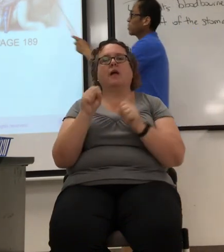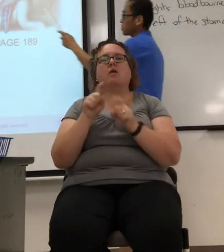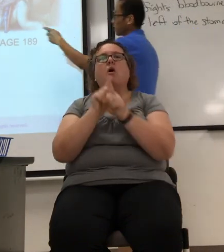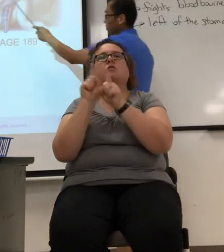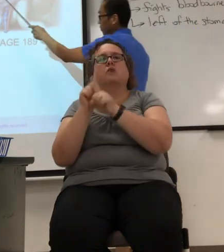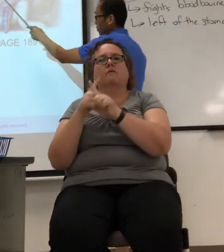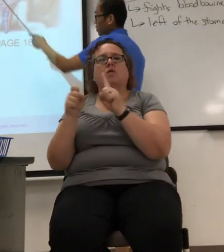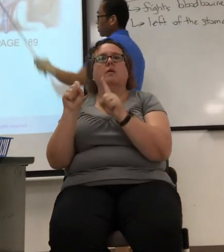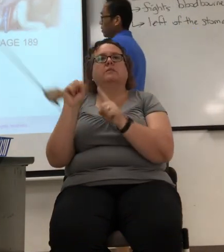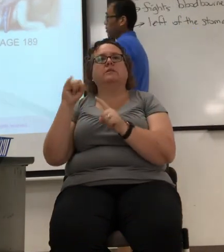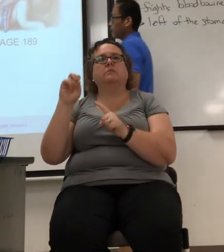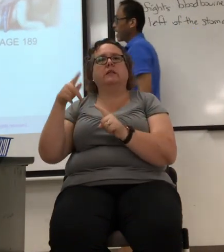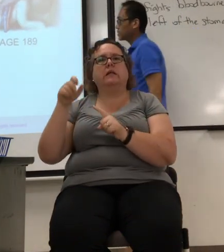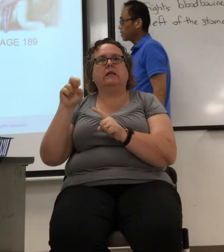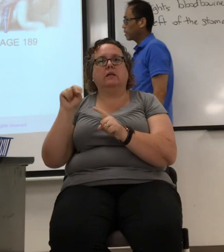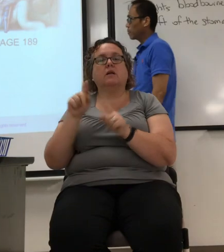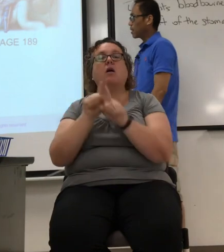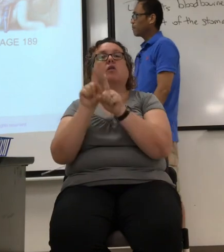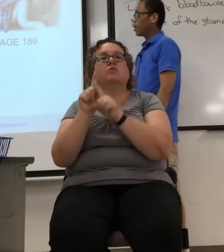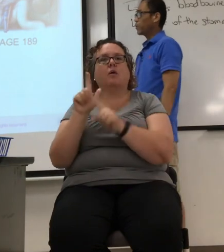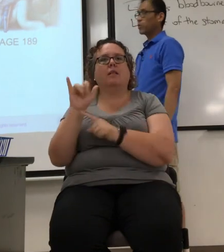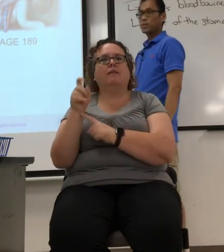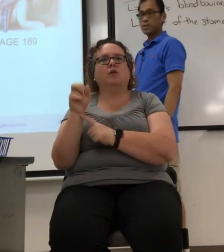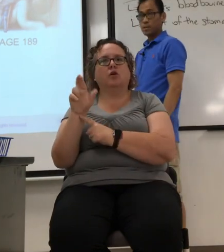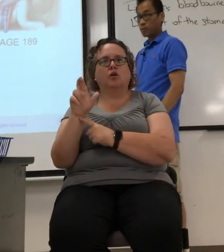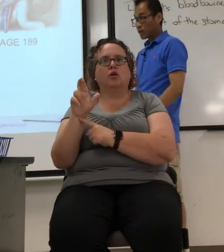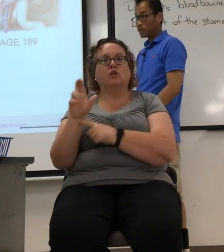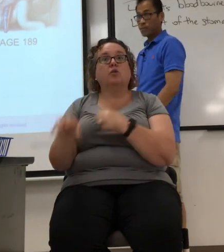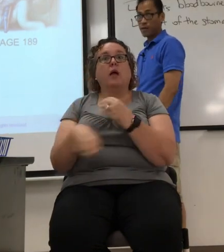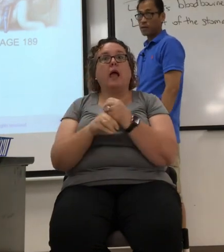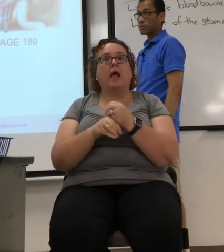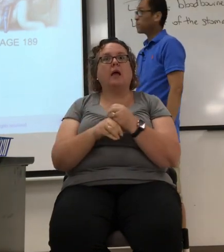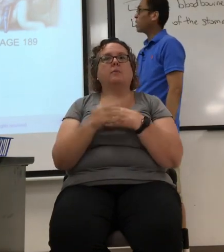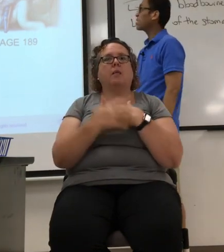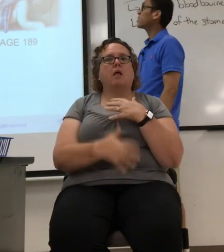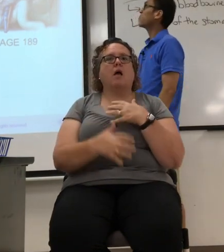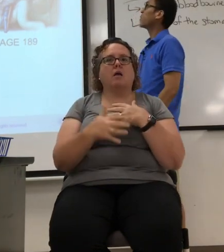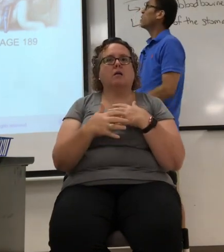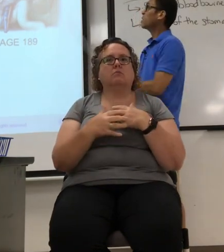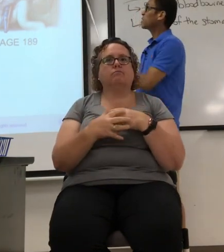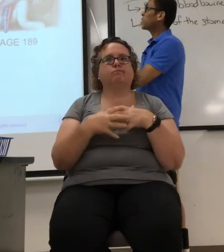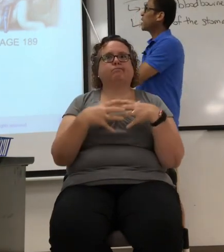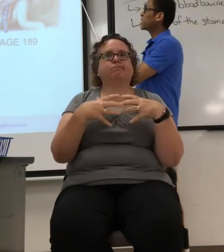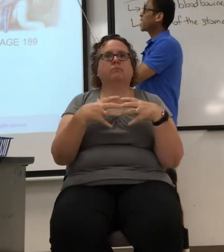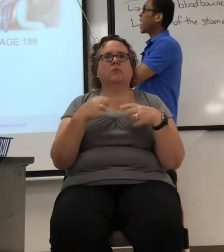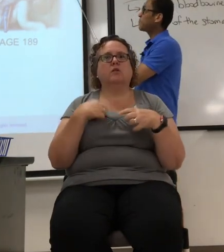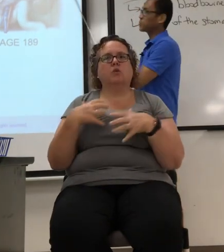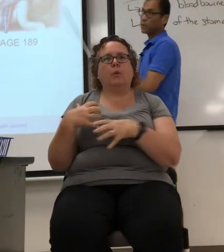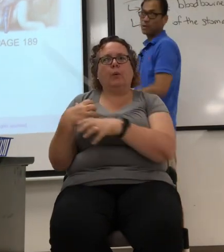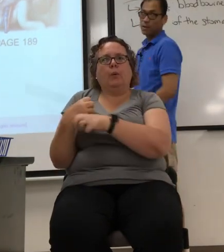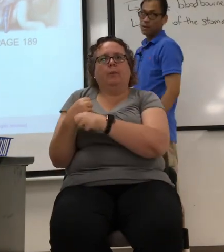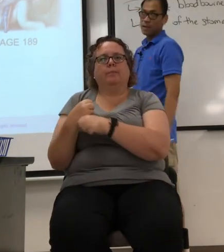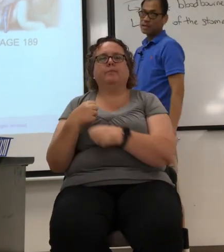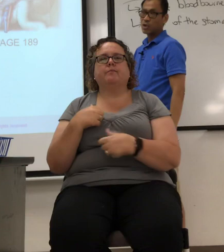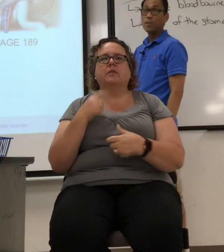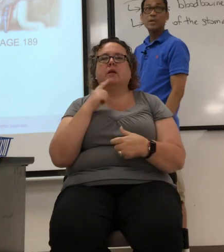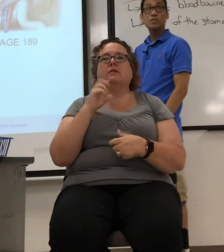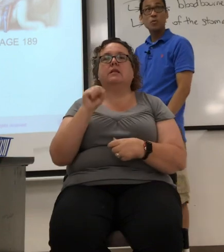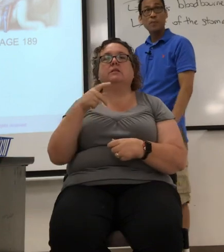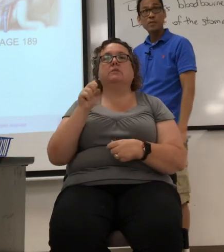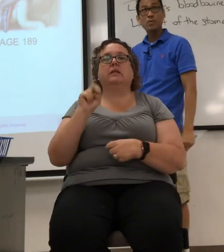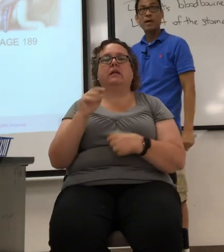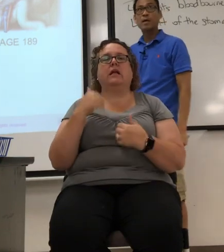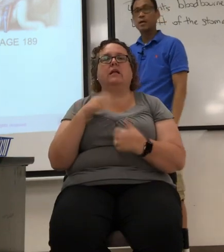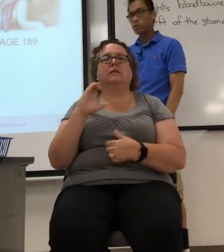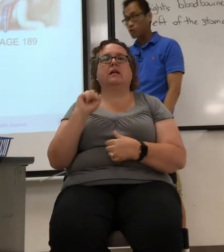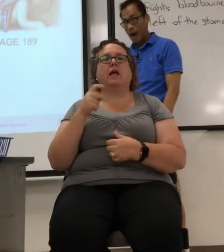spleen as well as the liver to add to the blood volume during a sympathetic response. The spleen has a capsule, there's a little bit of